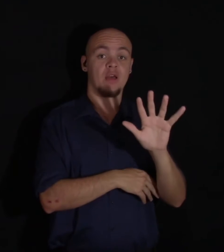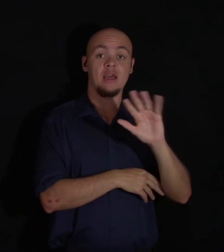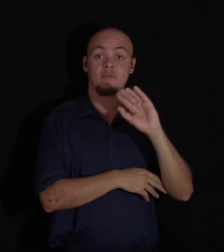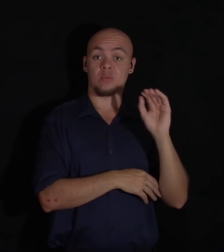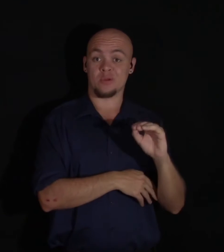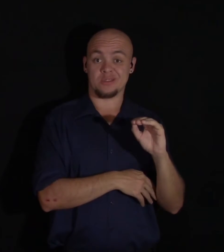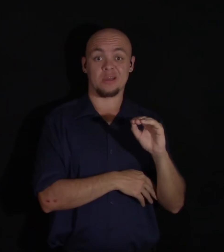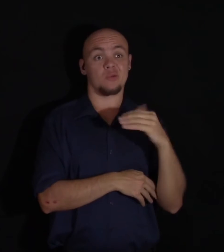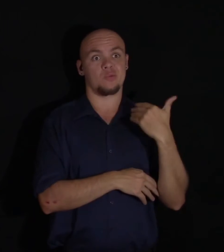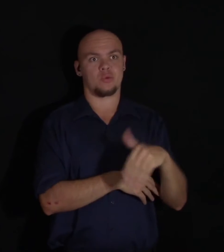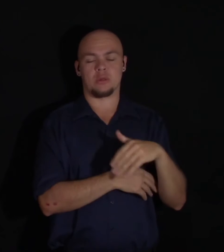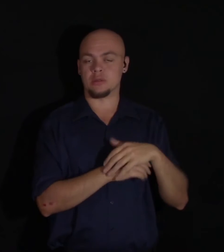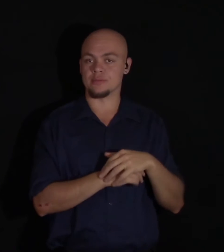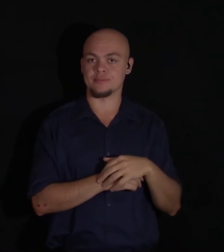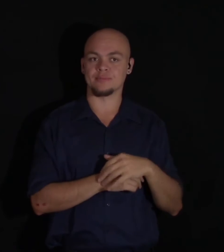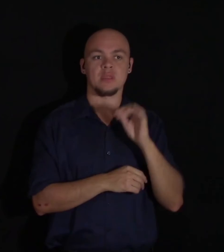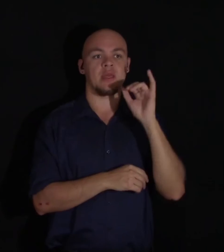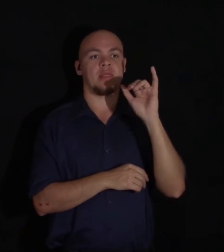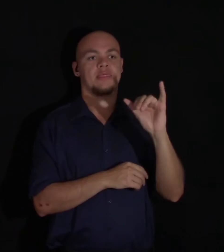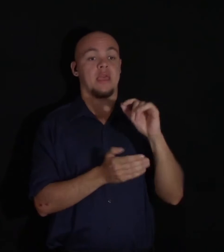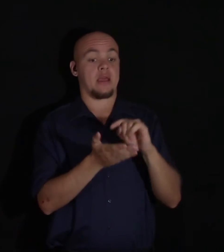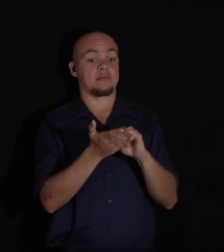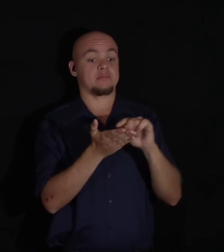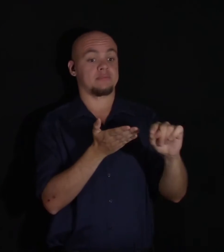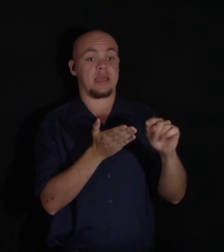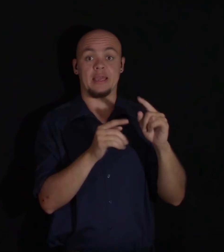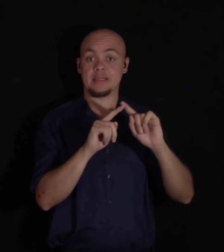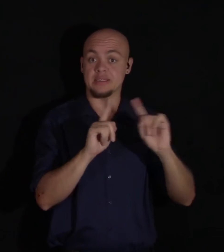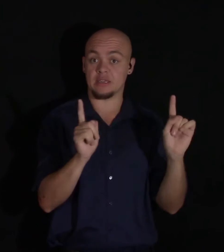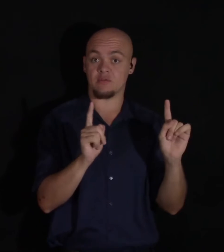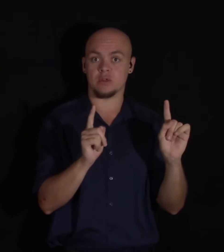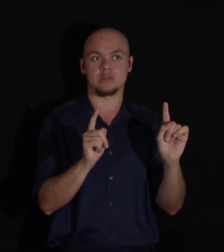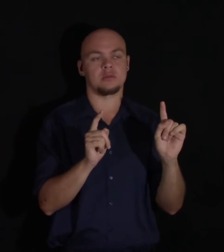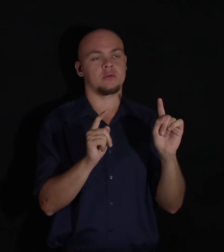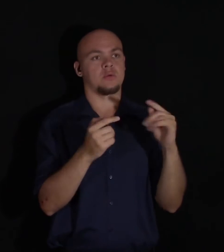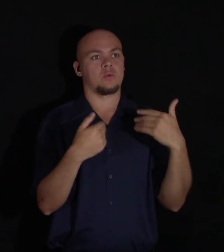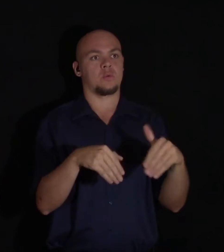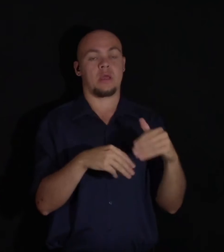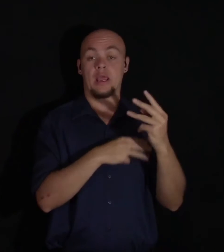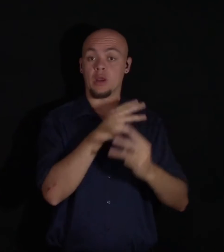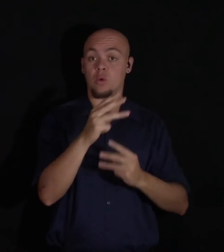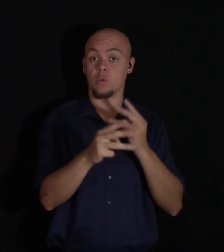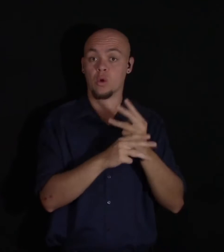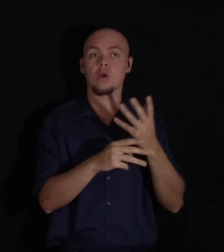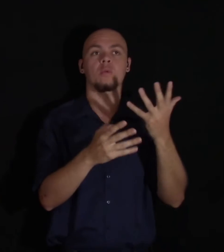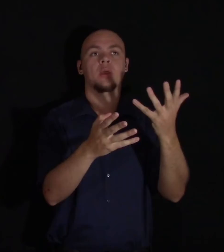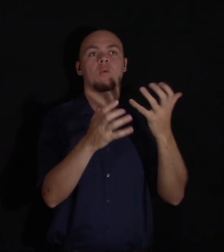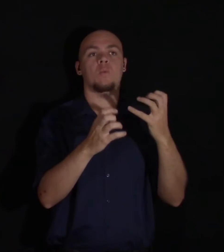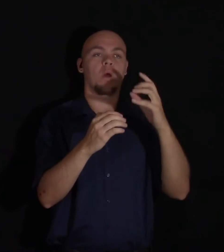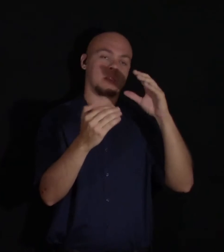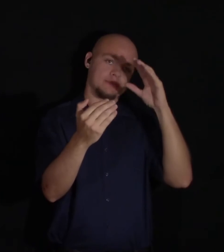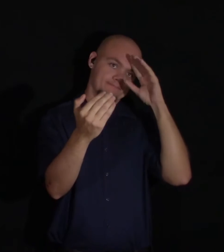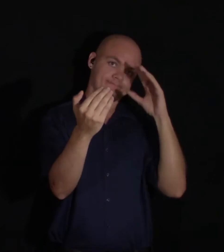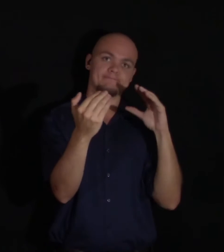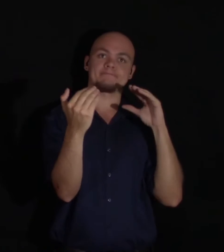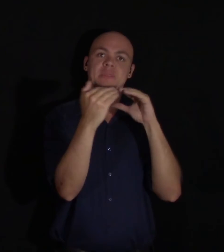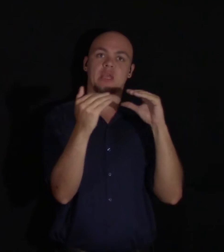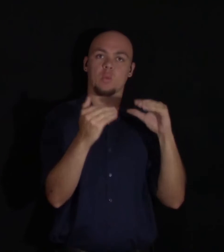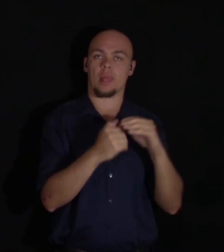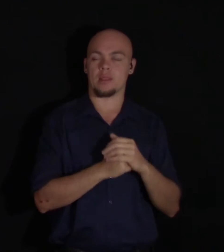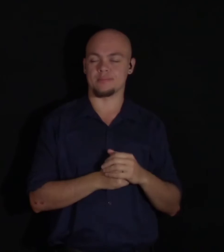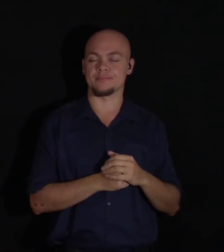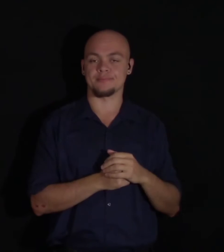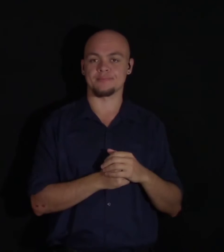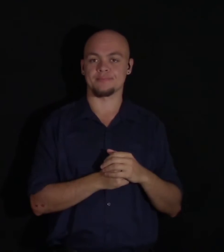difference. This is an enormous difference considering we live in a world where we aim for equality. Now